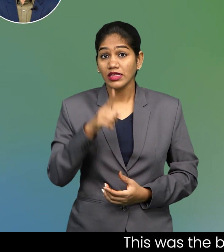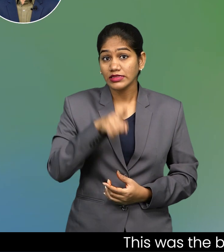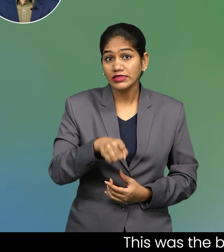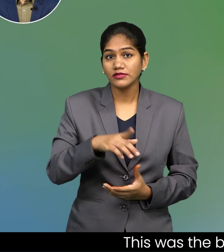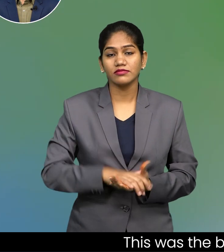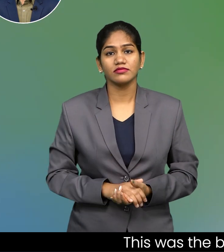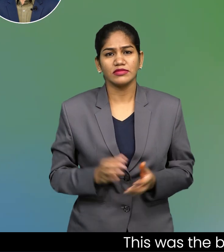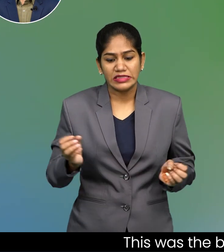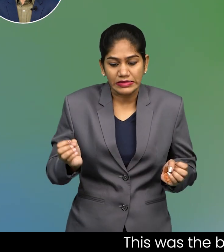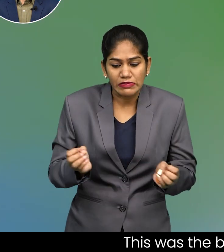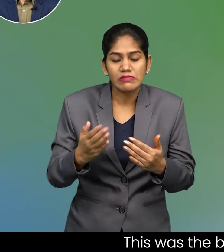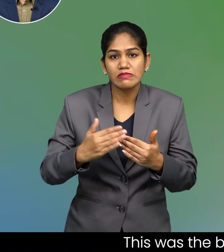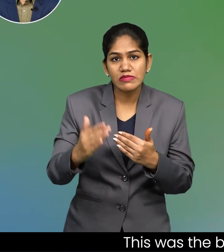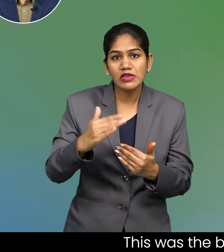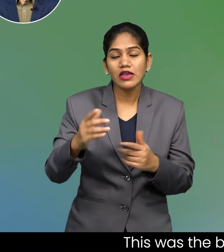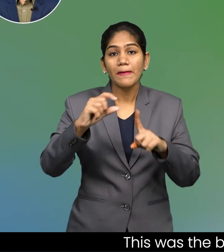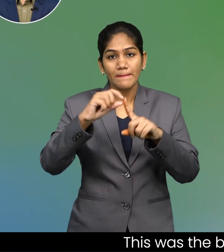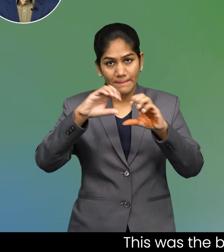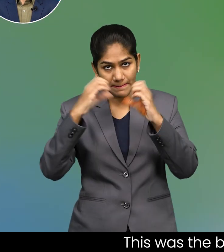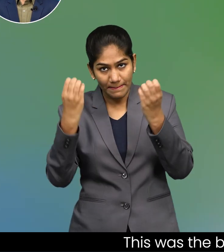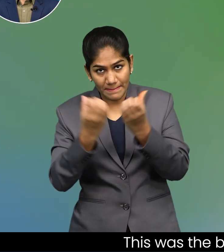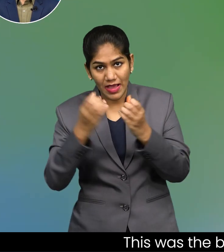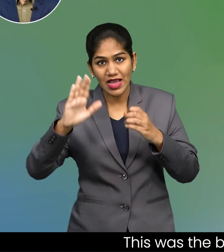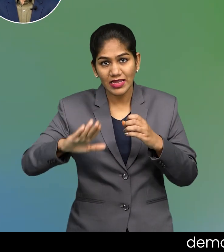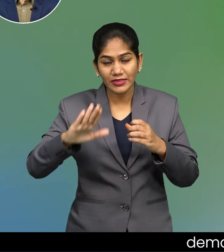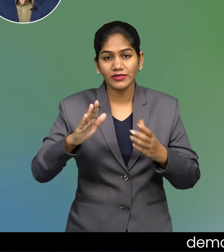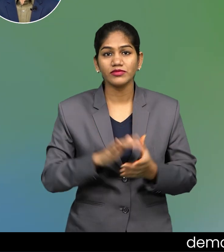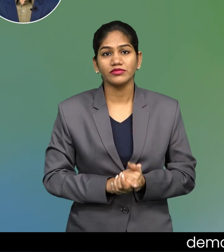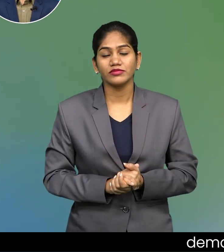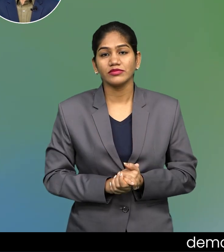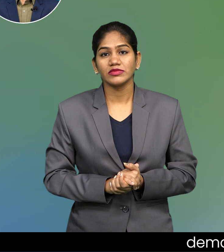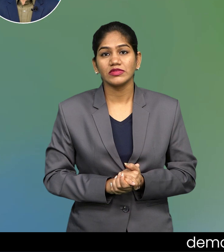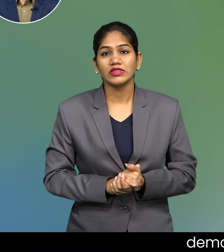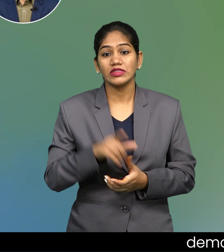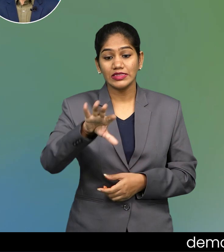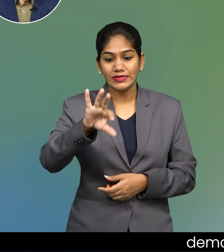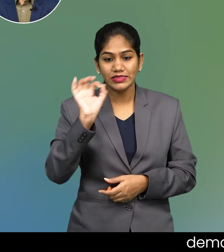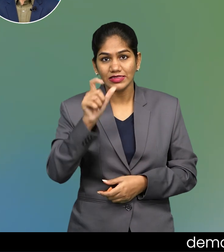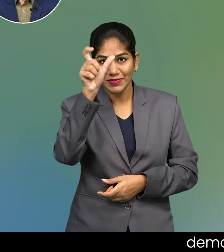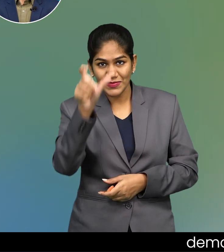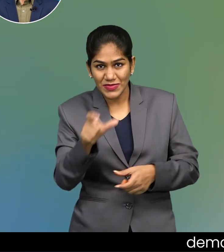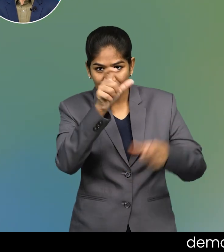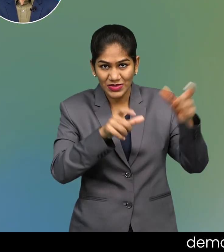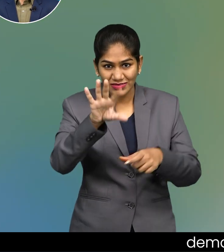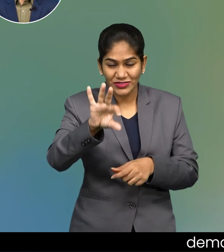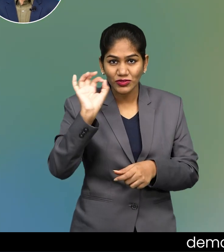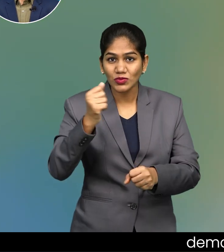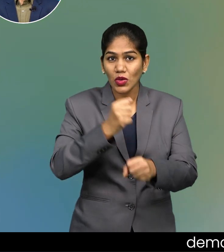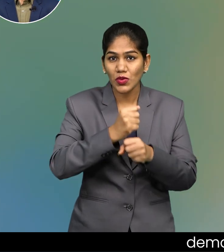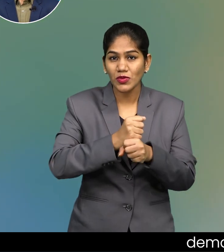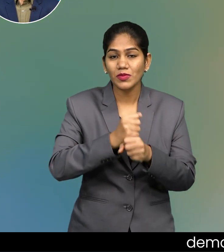This was the beginning of parliamentary democracy in England.